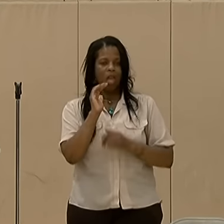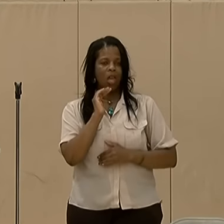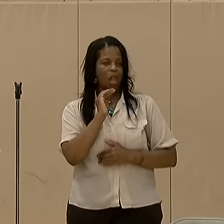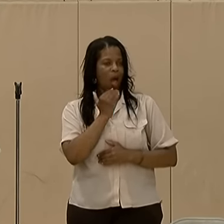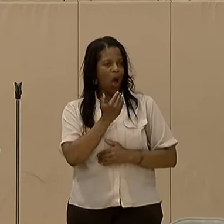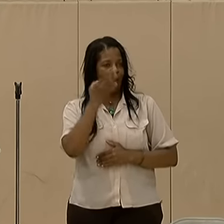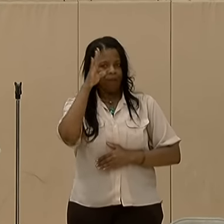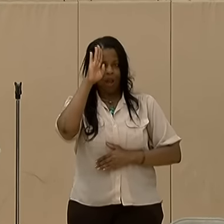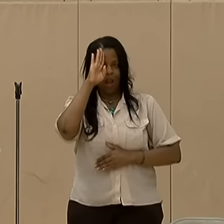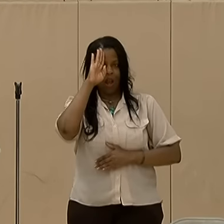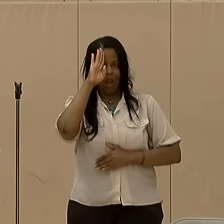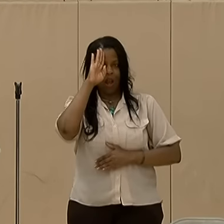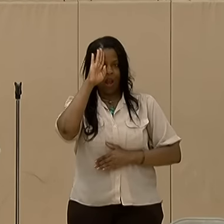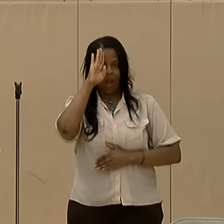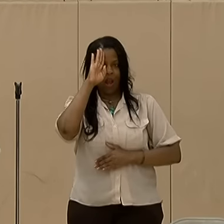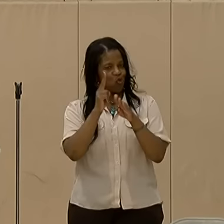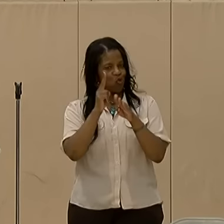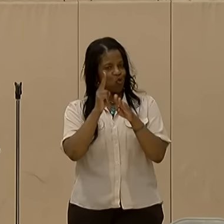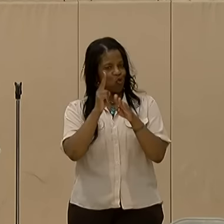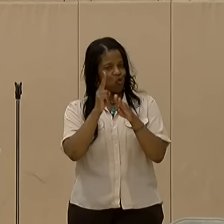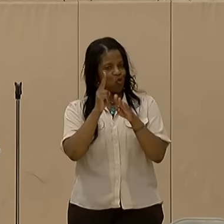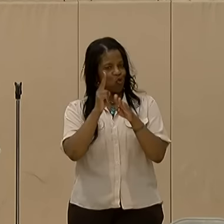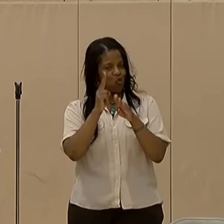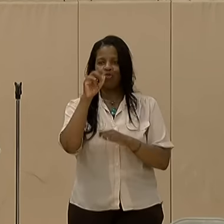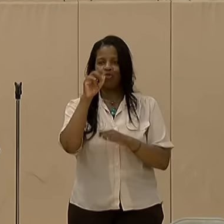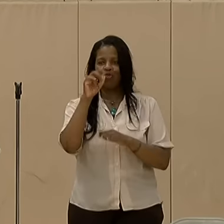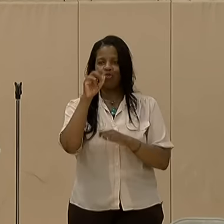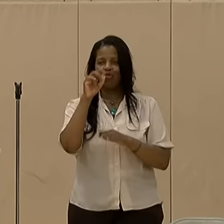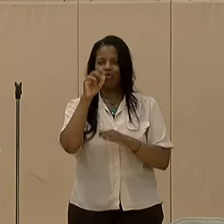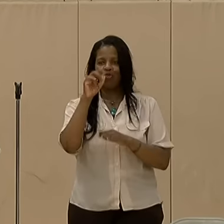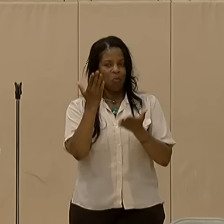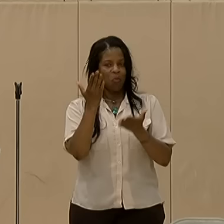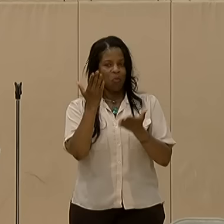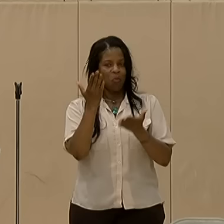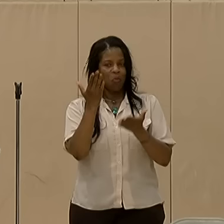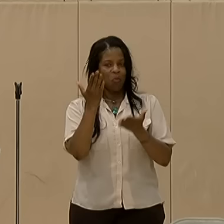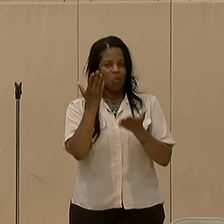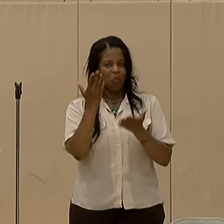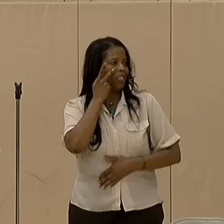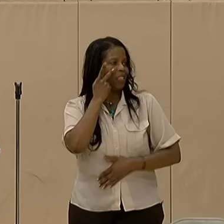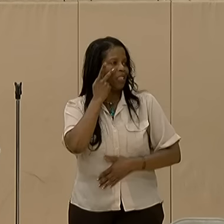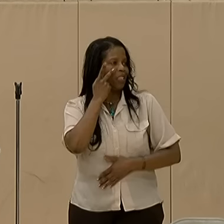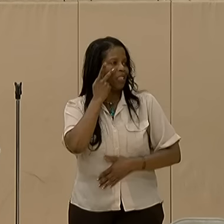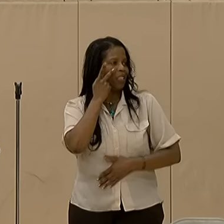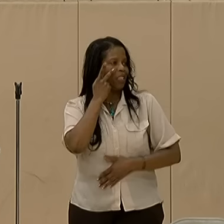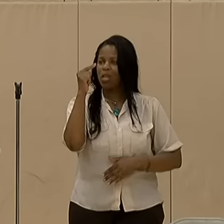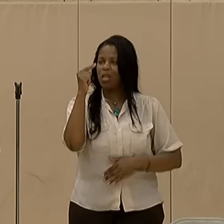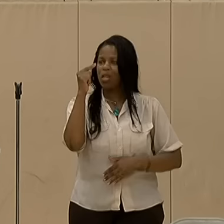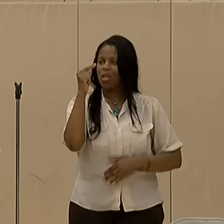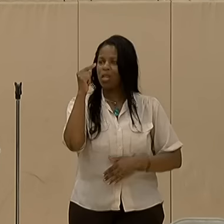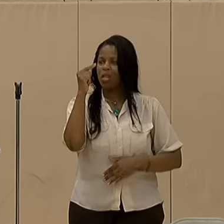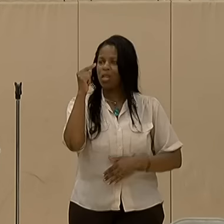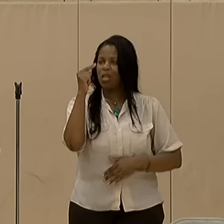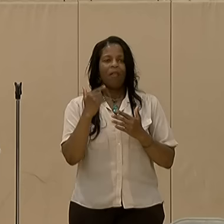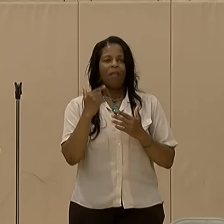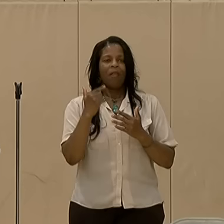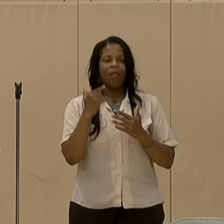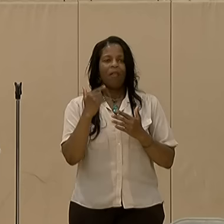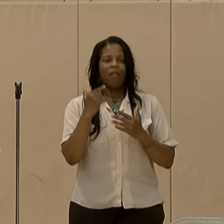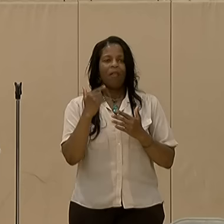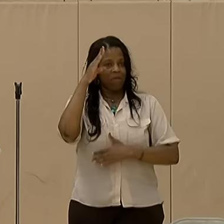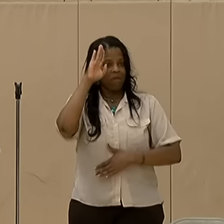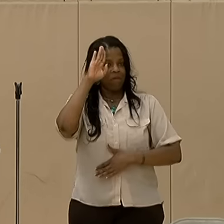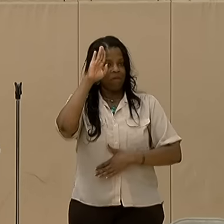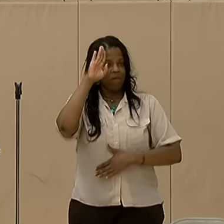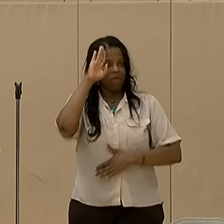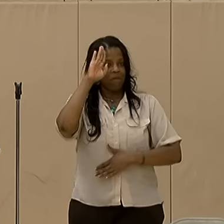respond when we need help. You may see some green fire engines around here. It says Governor's Office of Emergency